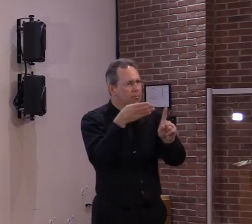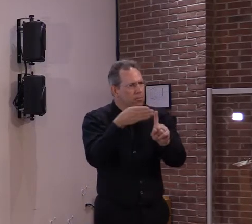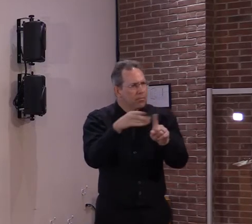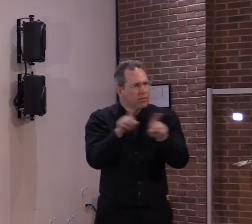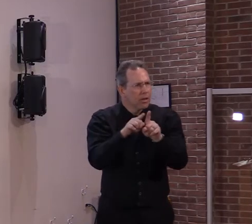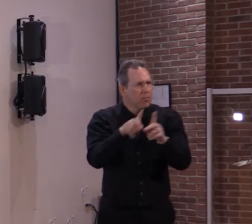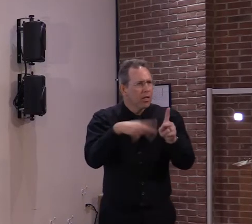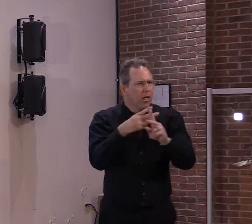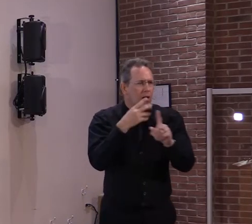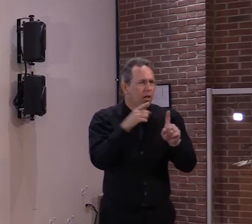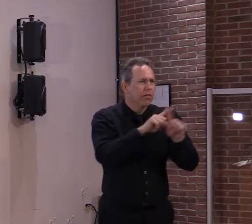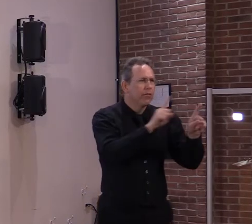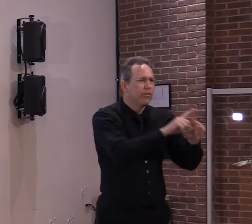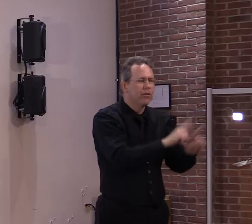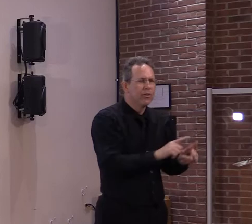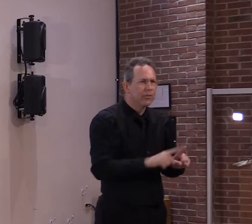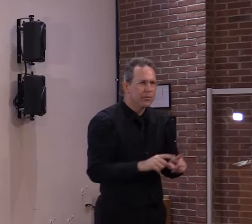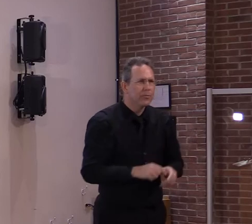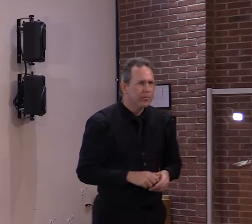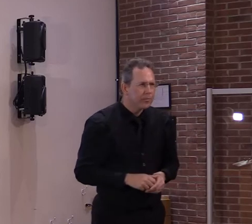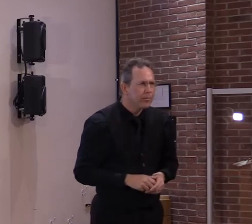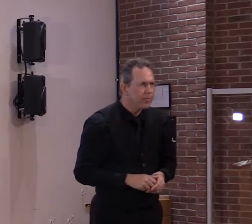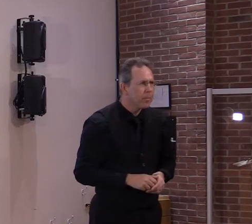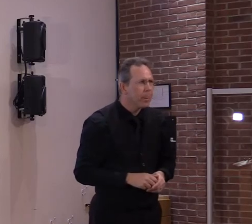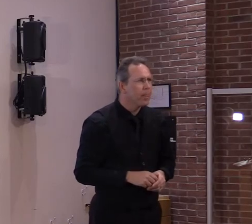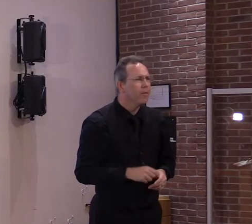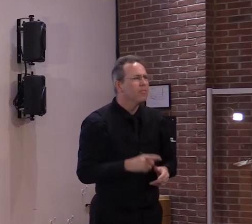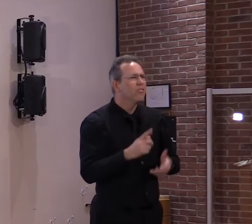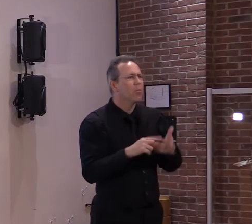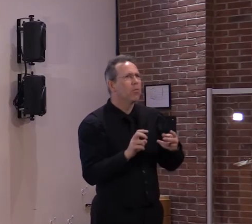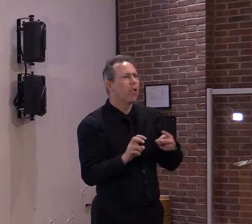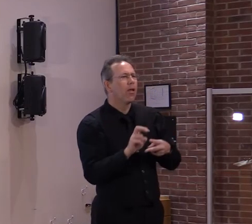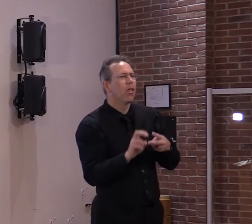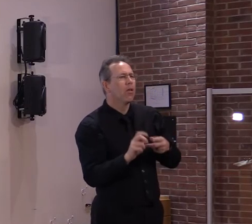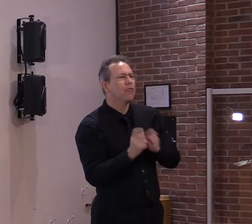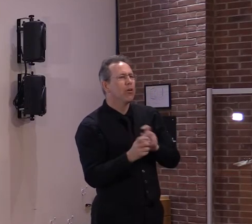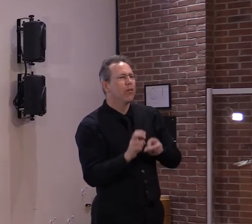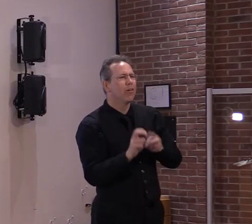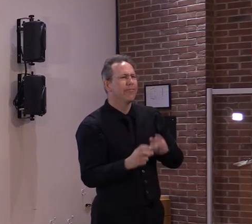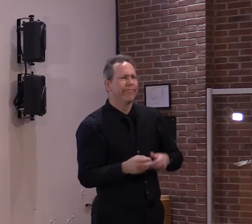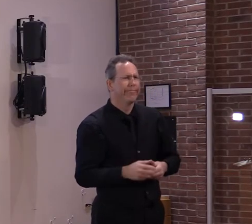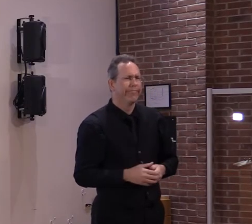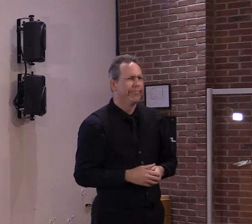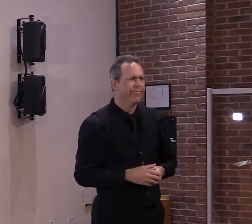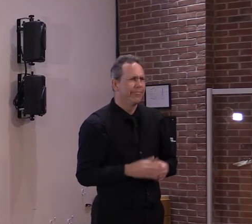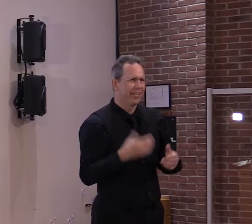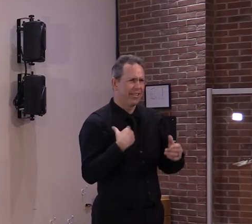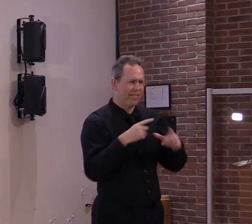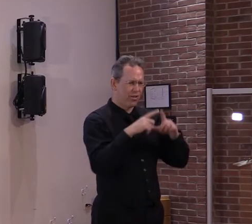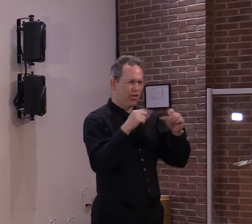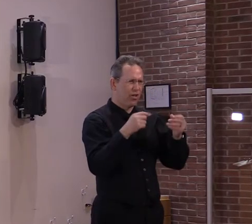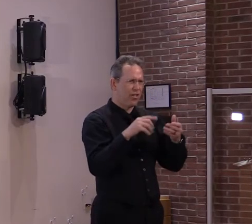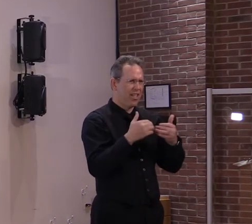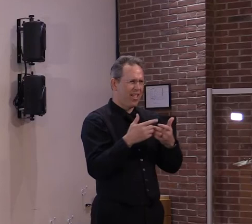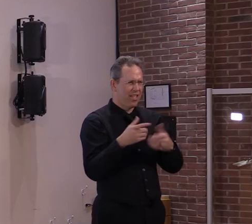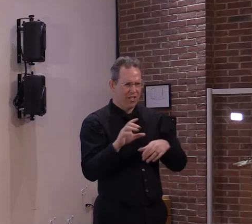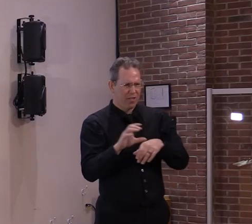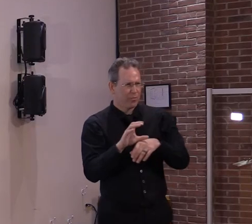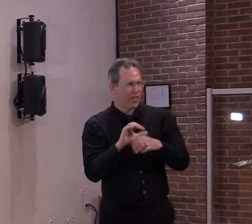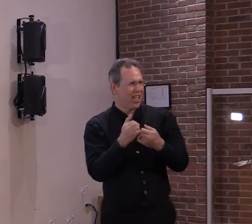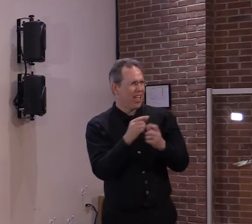another vaccine, even though you'd gotten a one-dose vaccine. So I'm just not aware that that's happening a